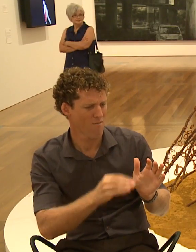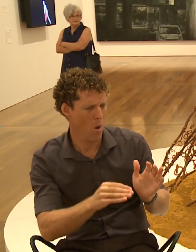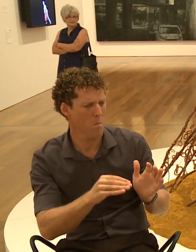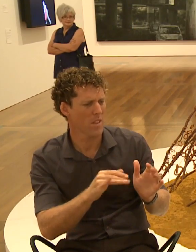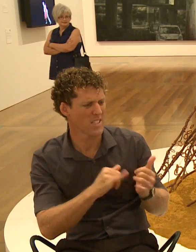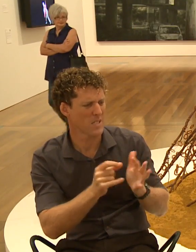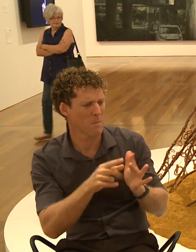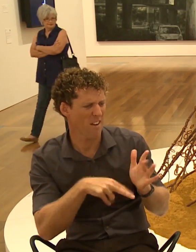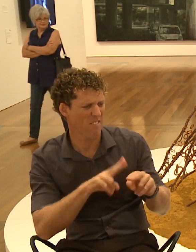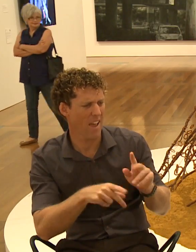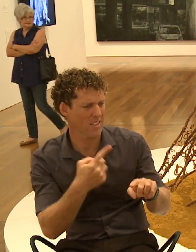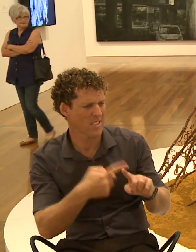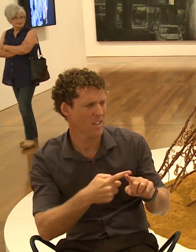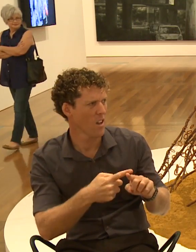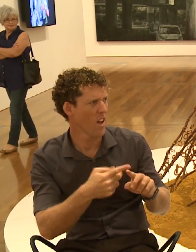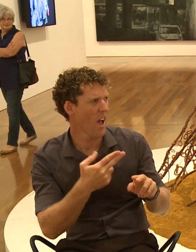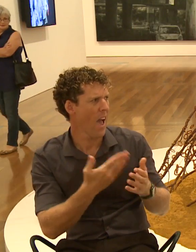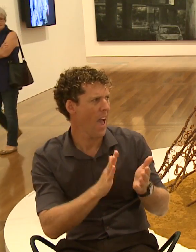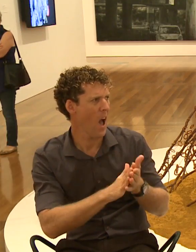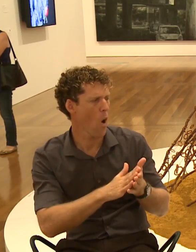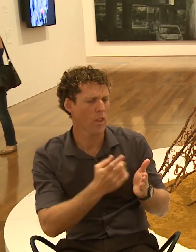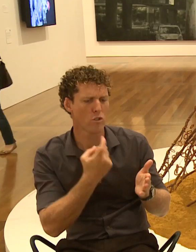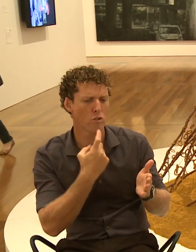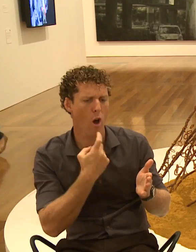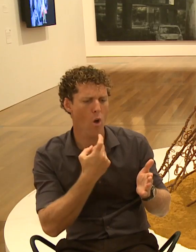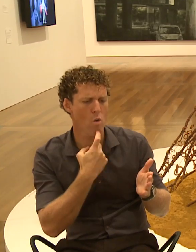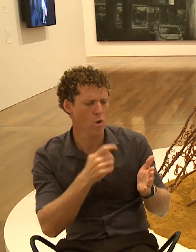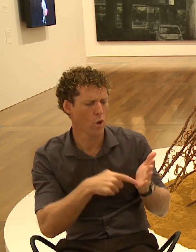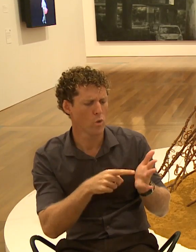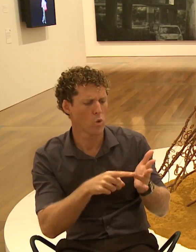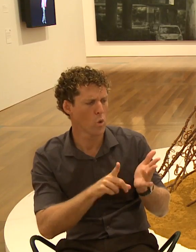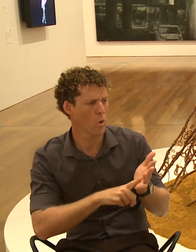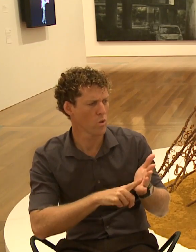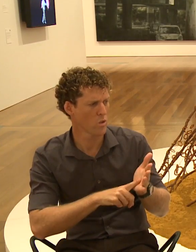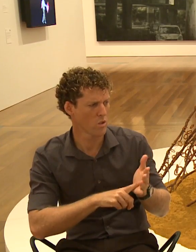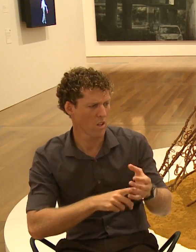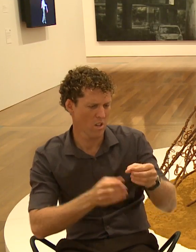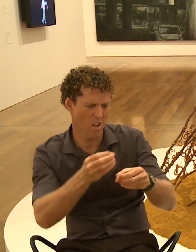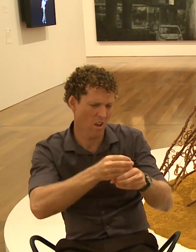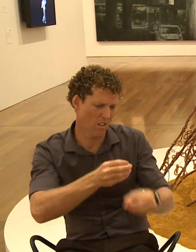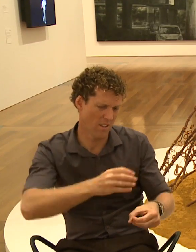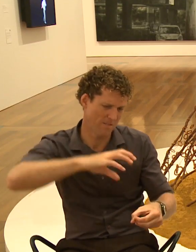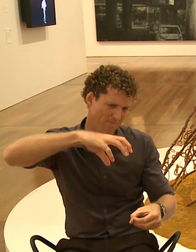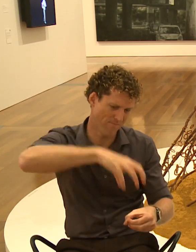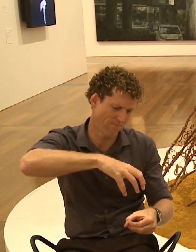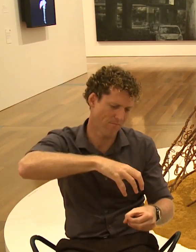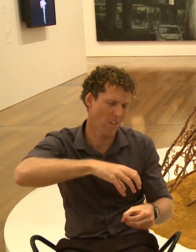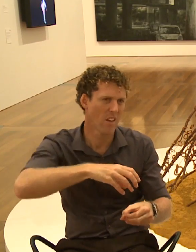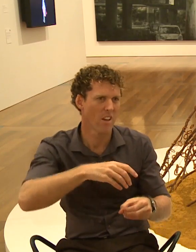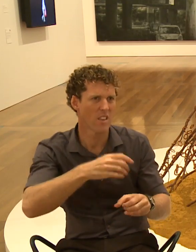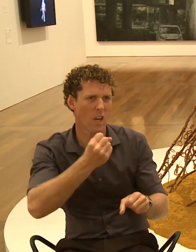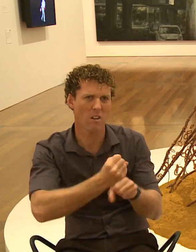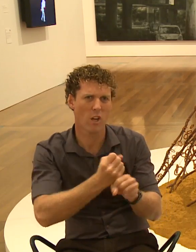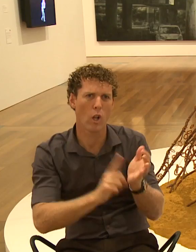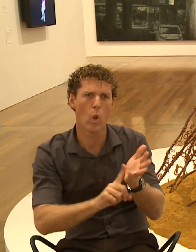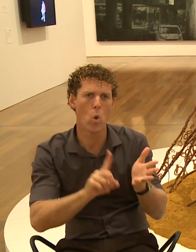gluing the stone tools onto the shafts of the tools, and